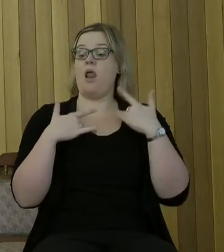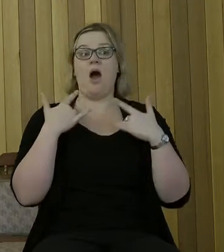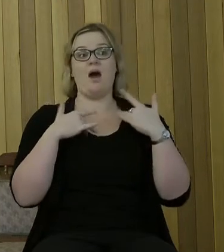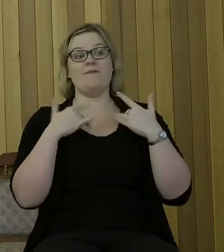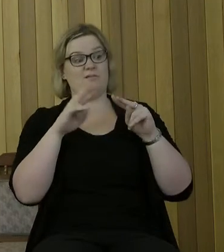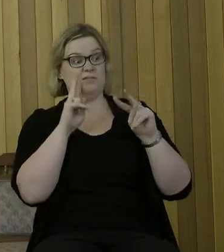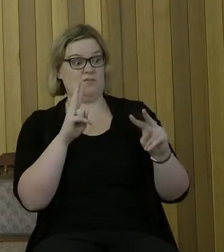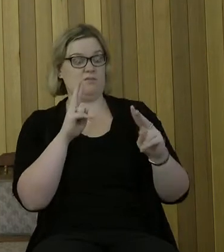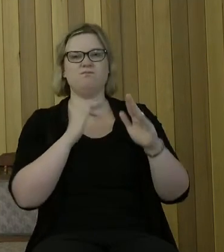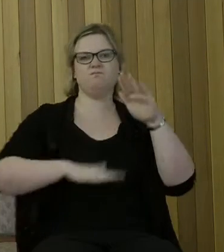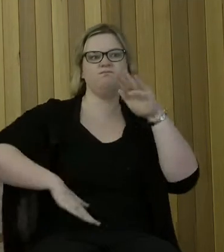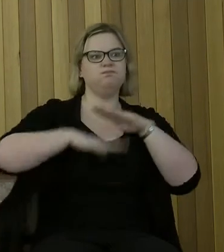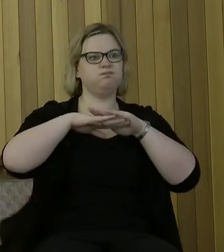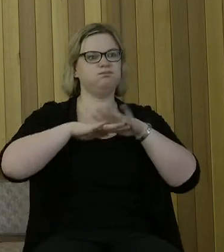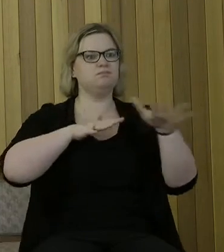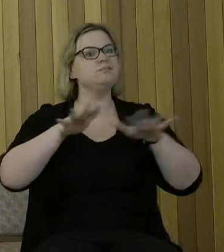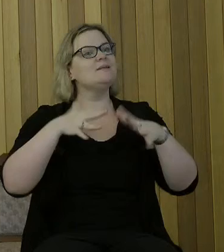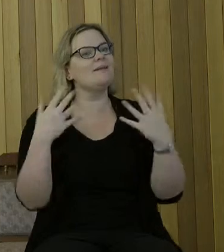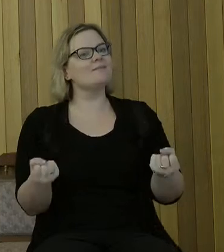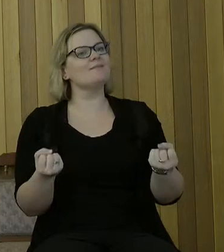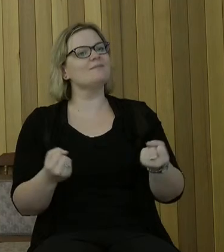Life seems pretty full, doesn't it?